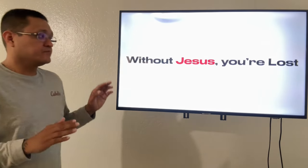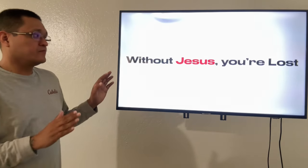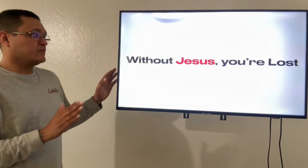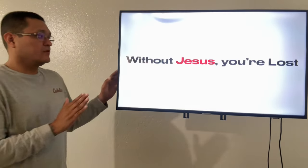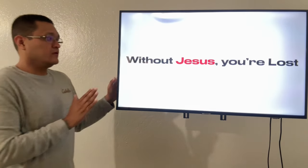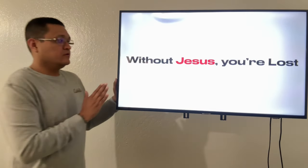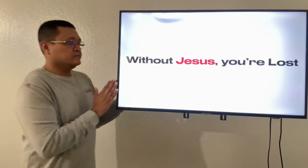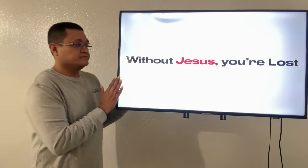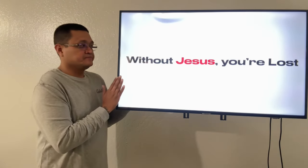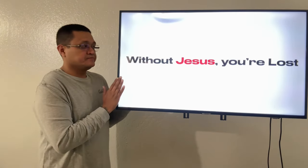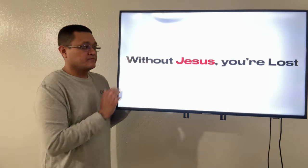Oh, let's go back.